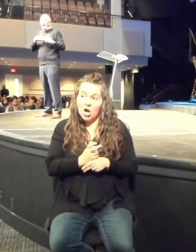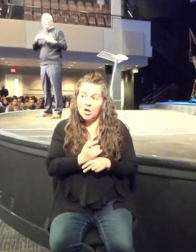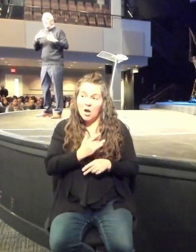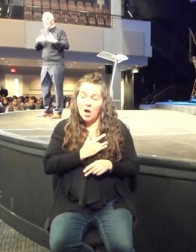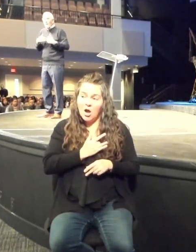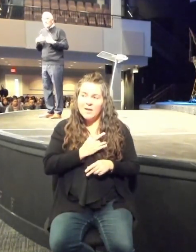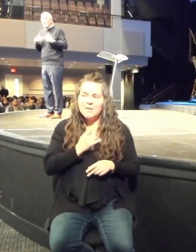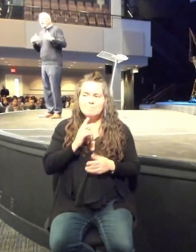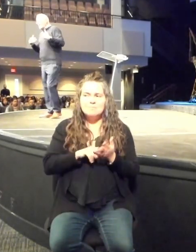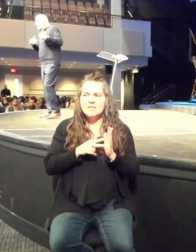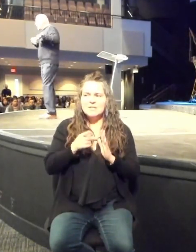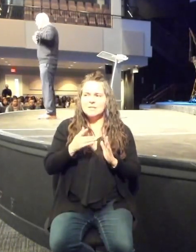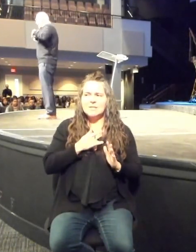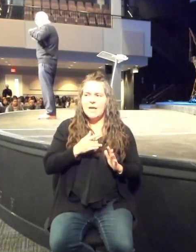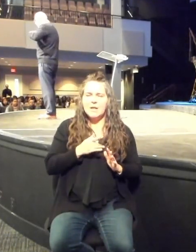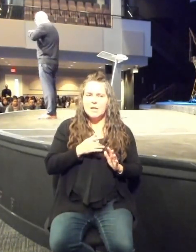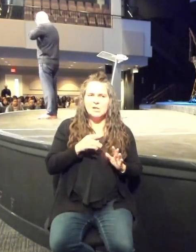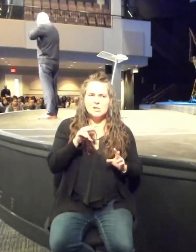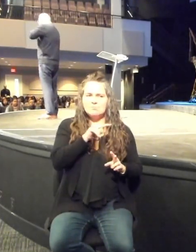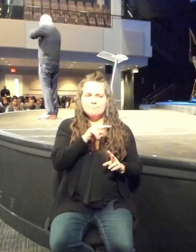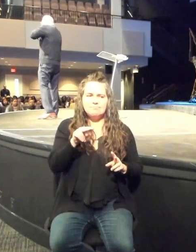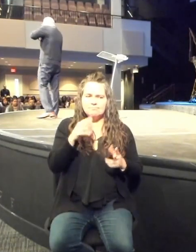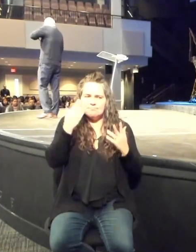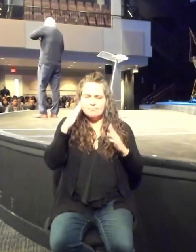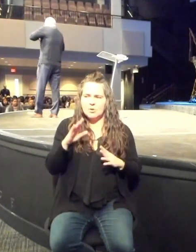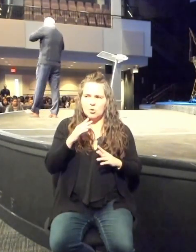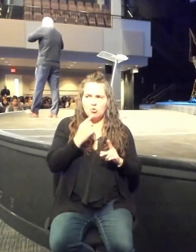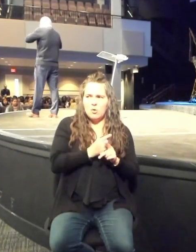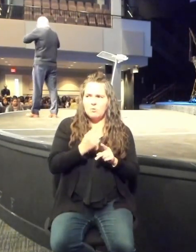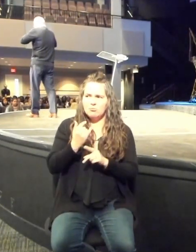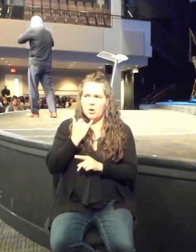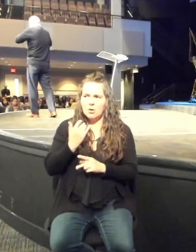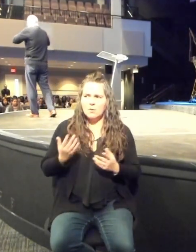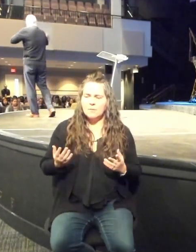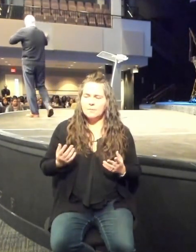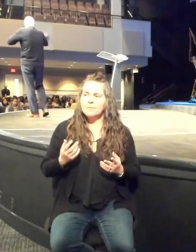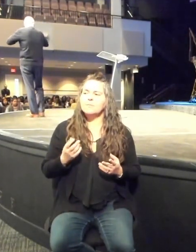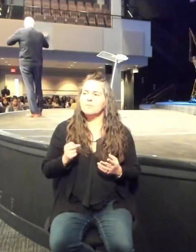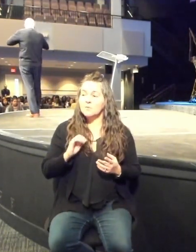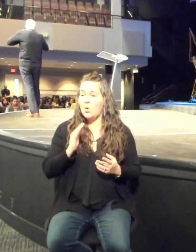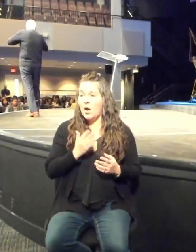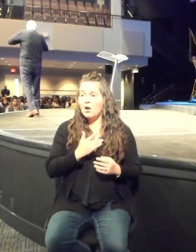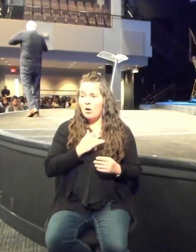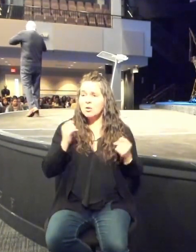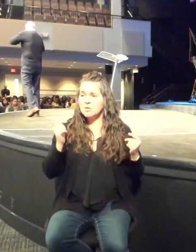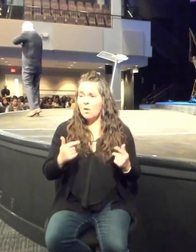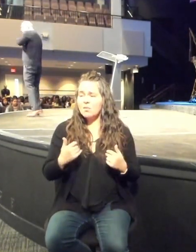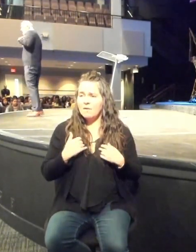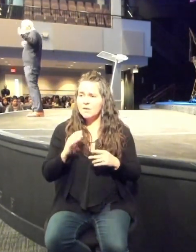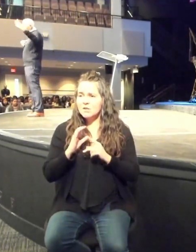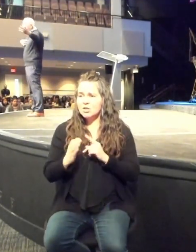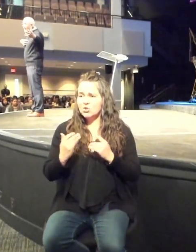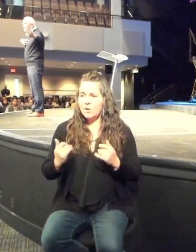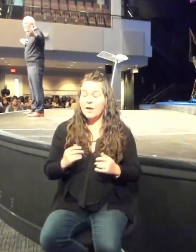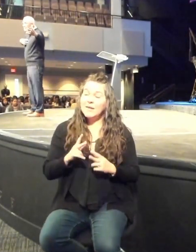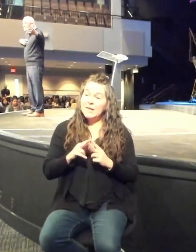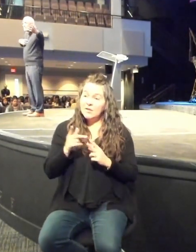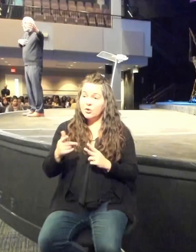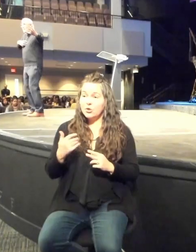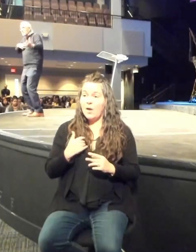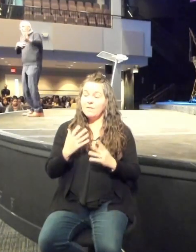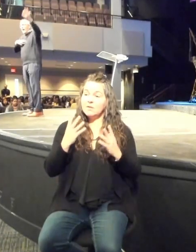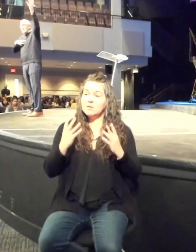that are right and wrong. And so we all, our conscience as our heart, all has, it has a condition right now. You either have a soft